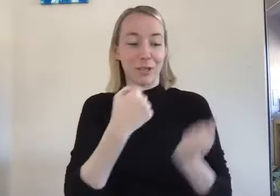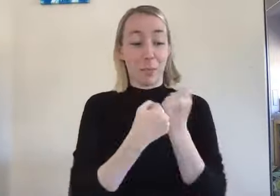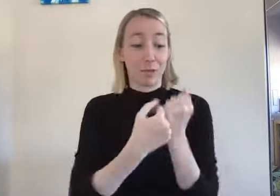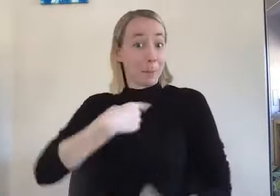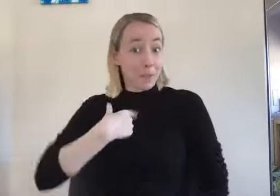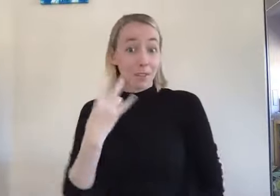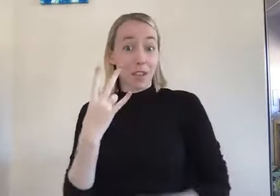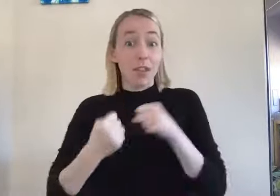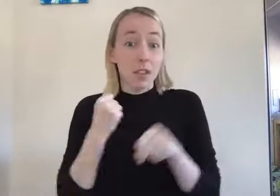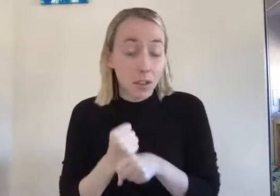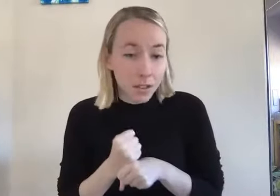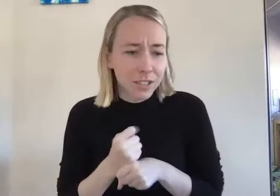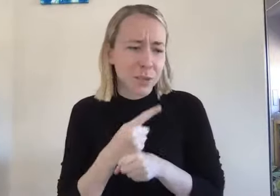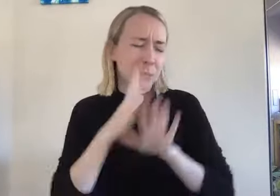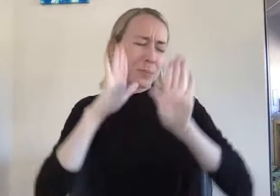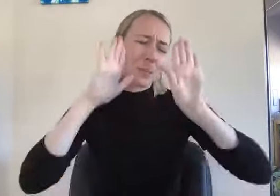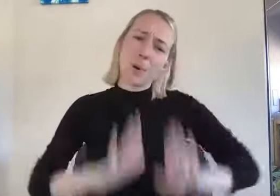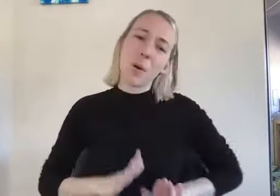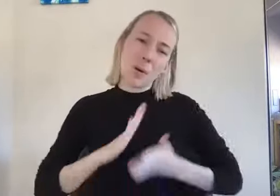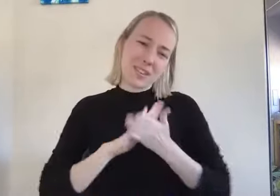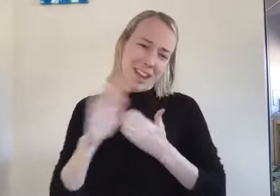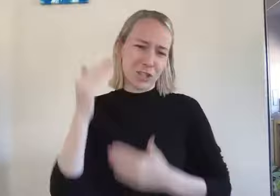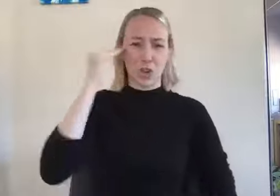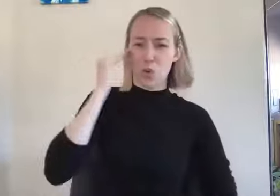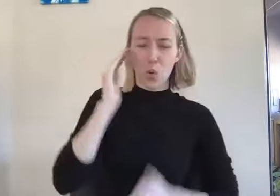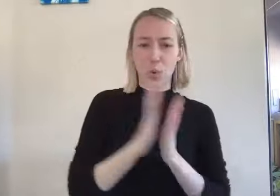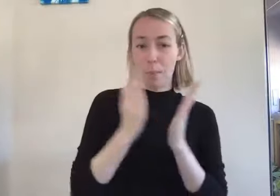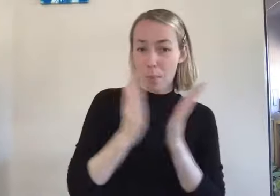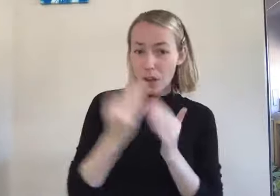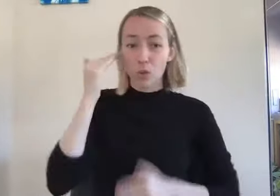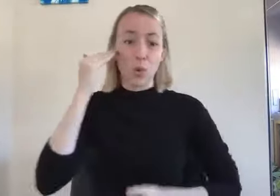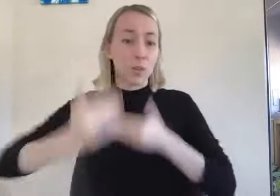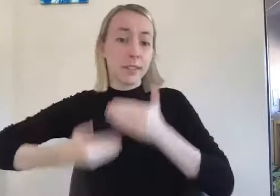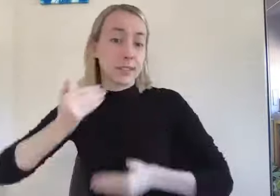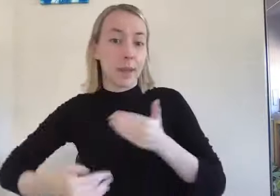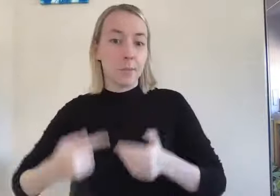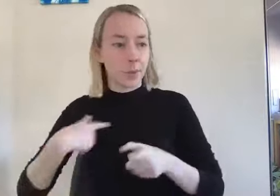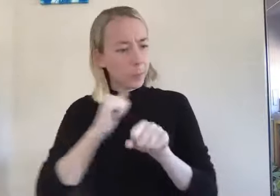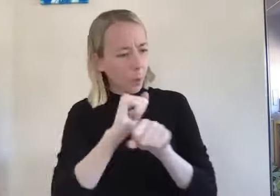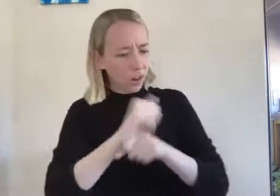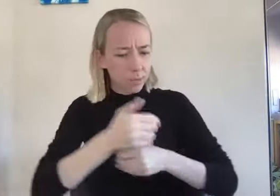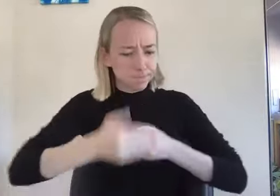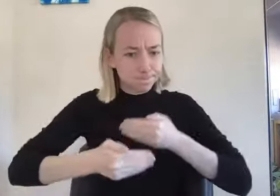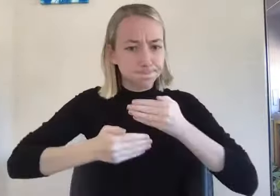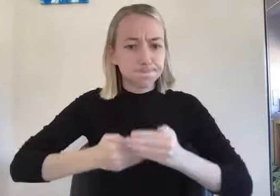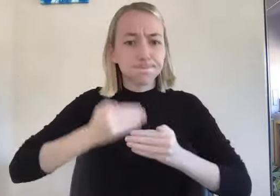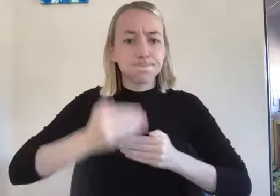a breath of fresh air, man. She was a light. She knew the big book. She knew the steps. And I did some step work with her that